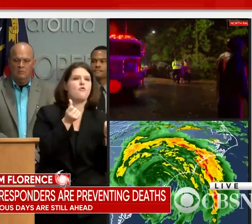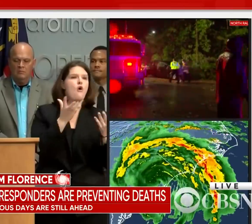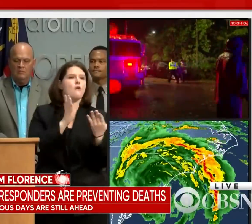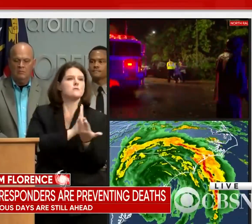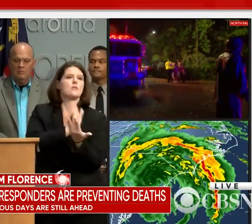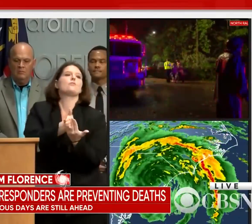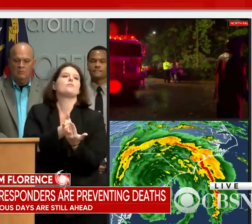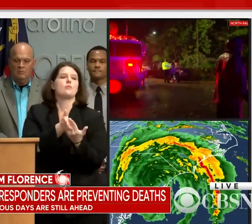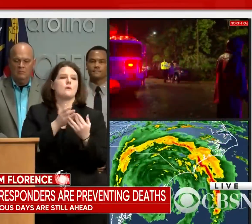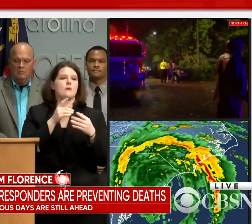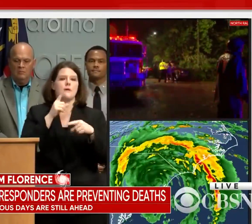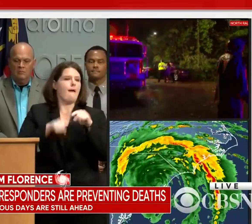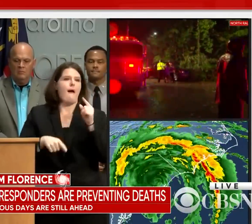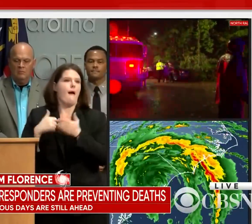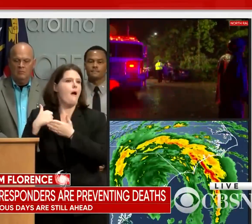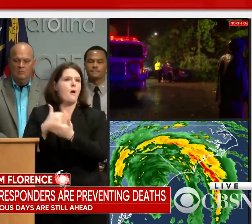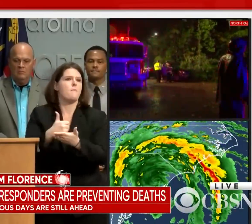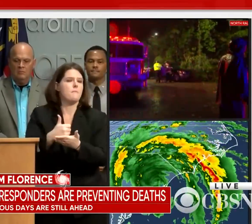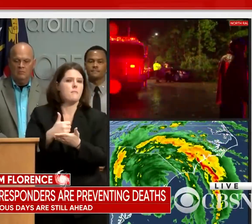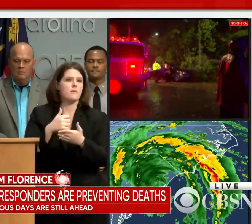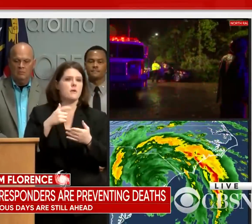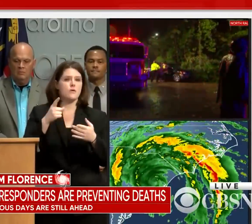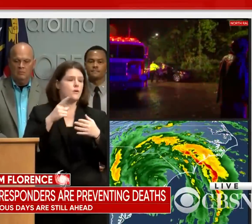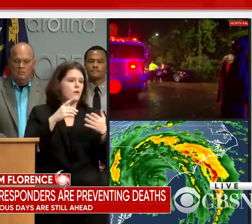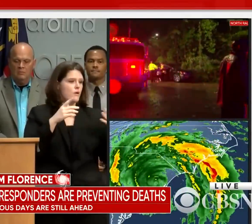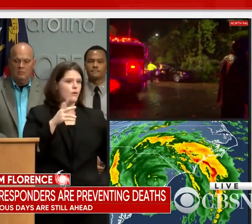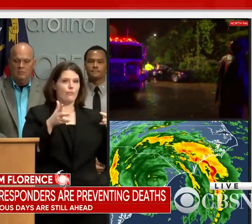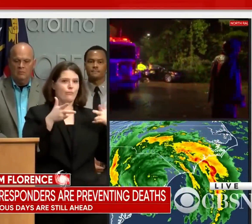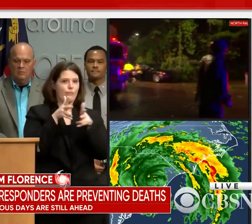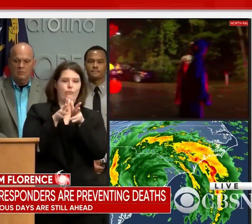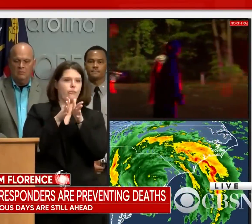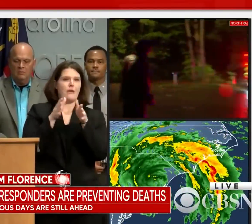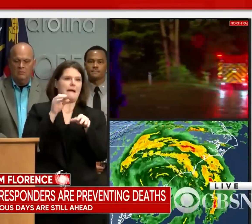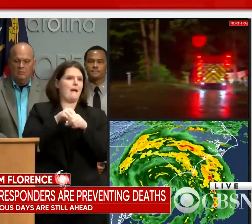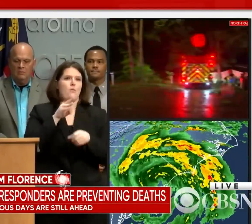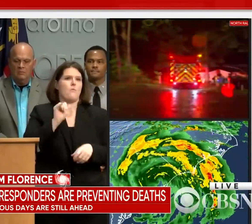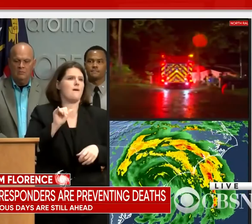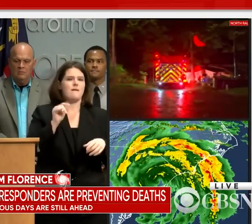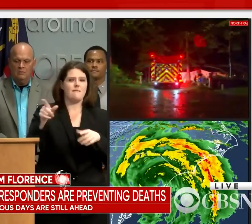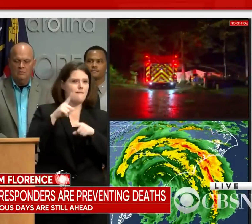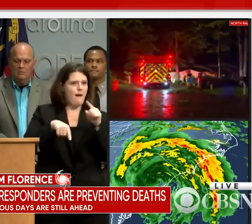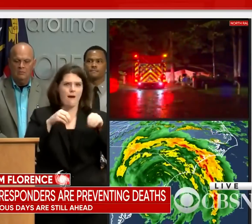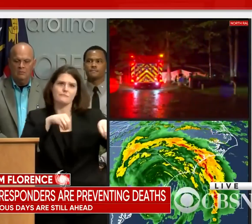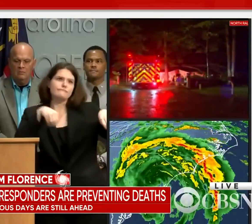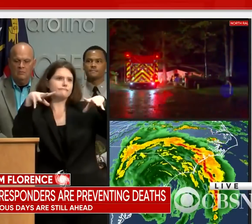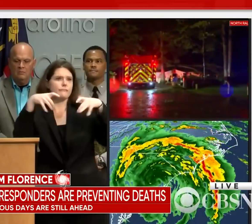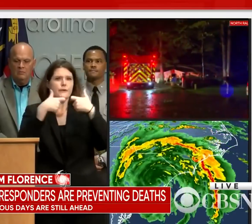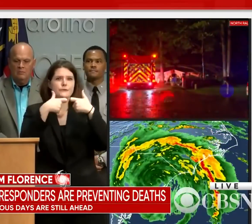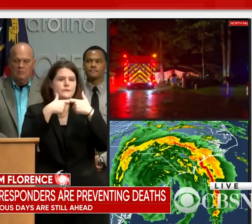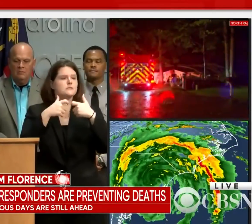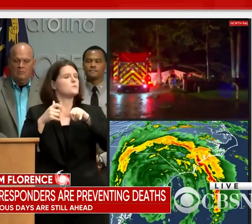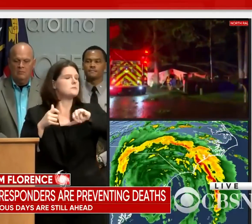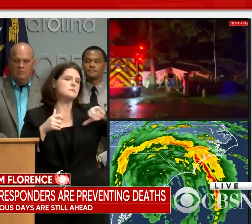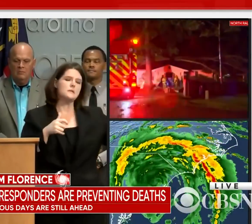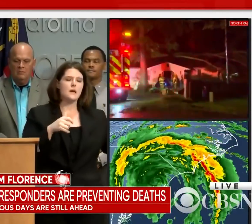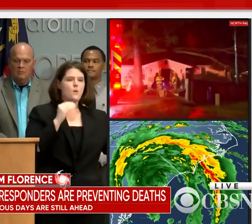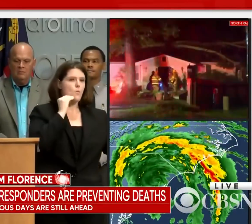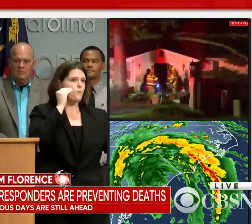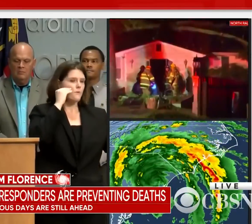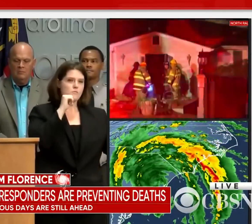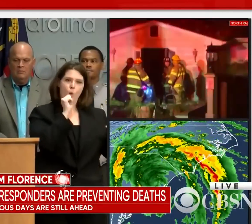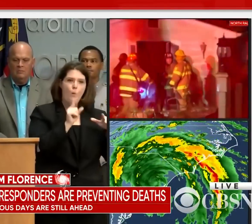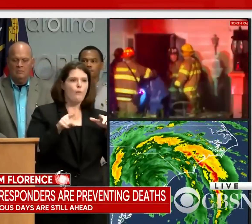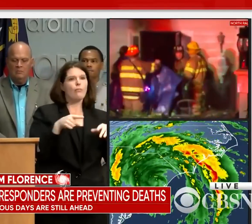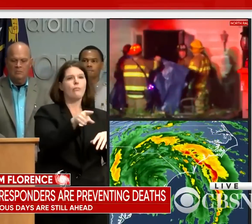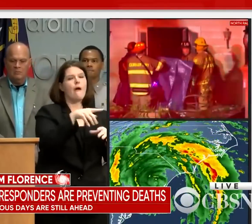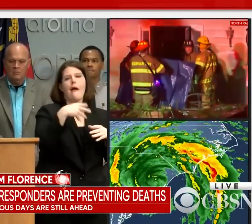emergency vehicles, you're impeding utility crews who are trying to restore power. So don't get out, particularly